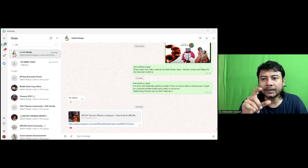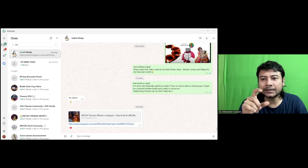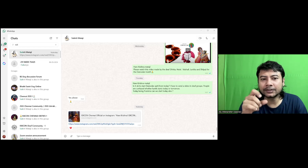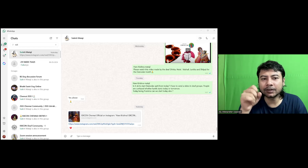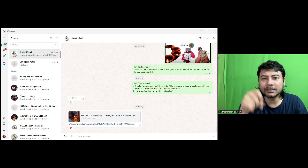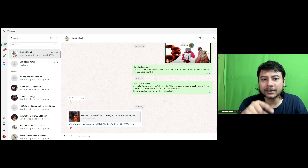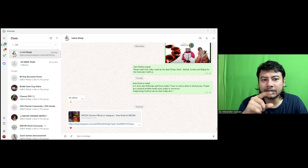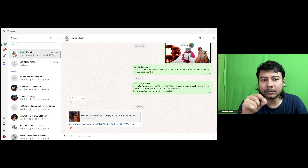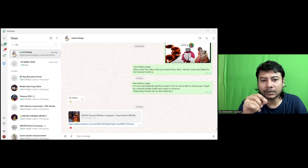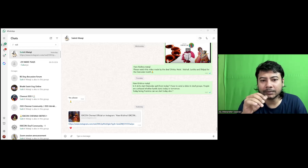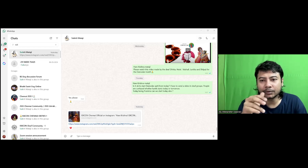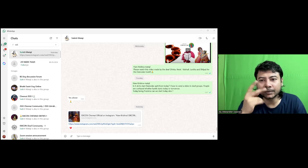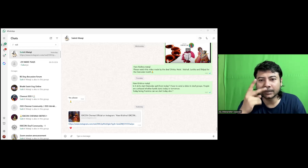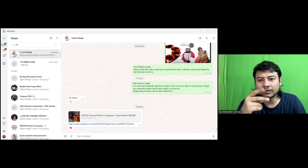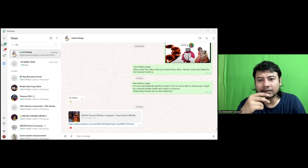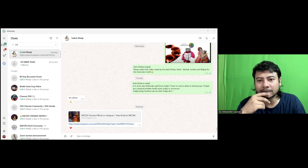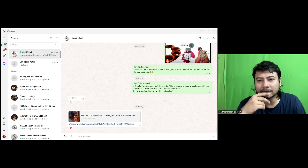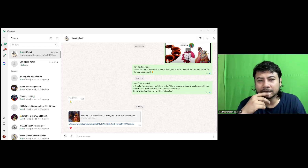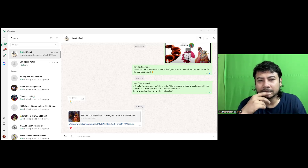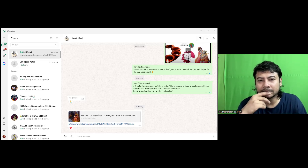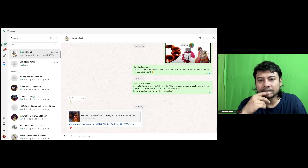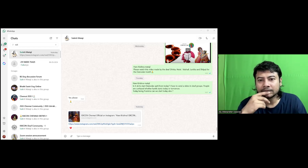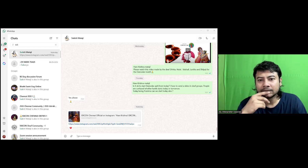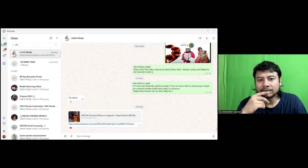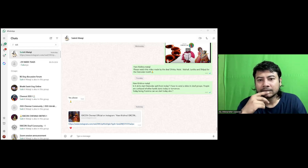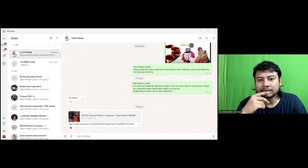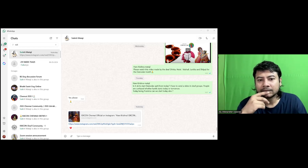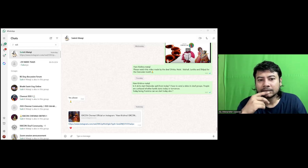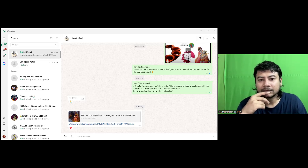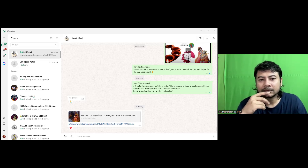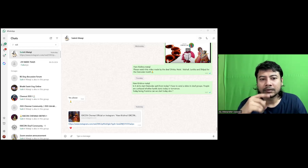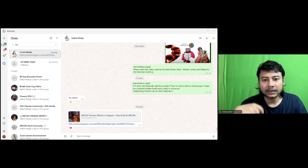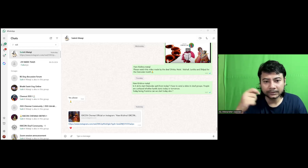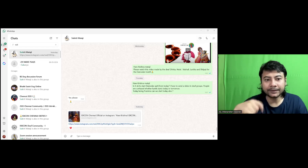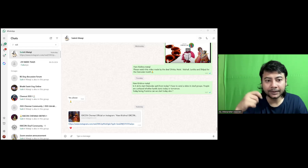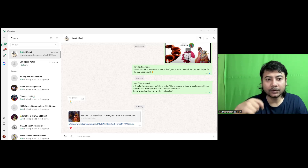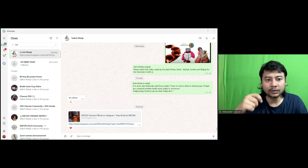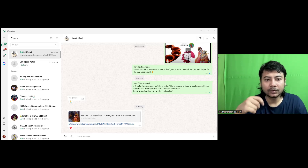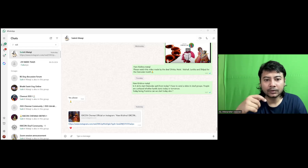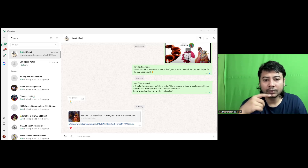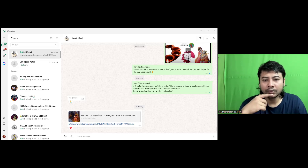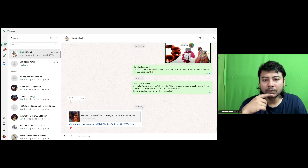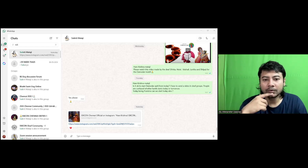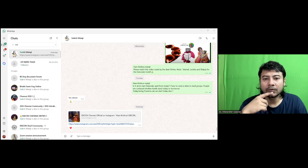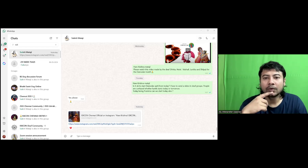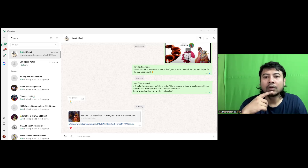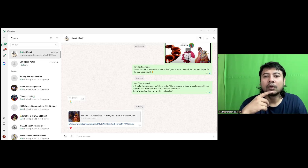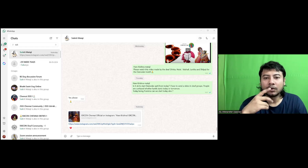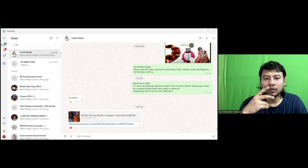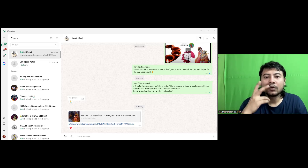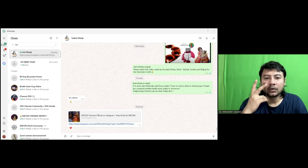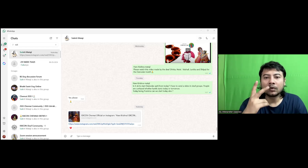Maybe you could Okay. take a screenshot and send it on the WhatsApp group. They can also. Yeah, but it's a video, no? It will be more relatable Video. to them. Yeah,